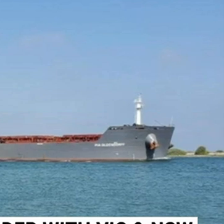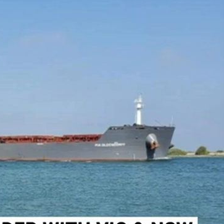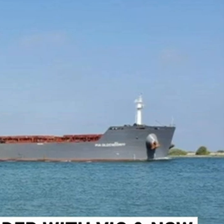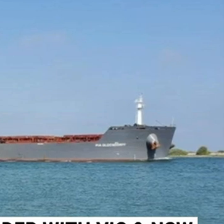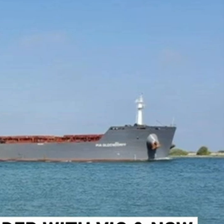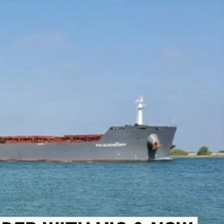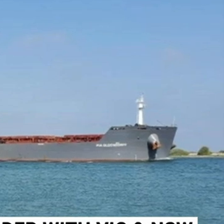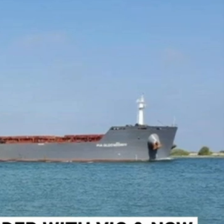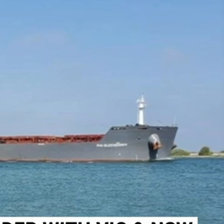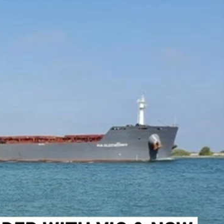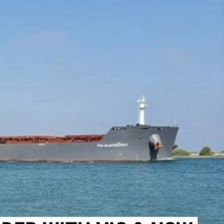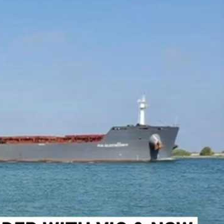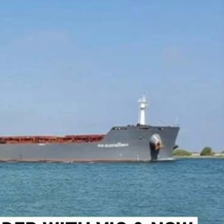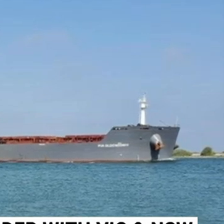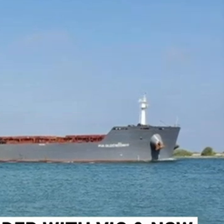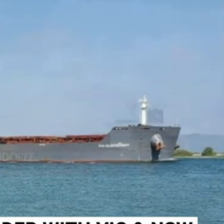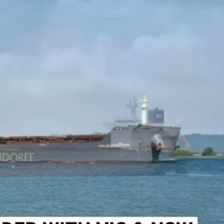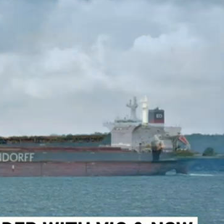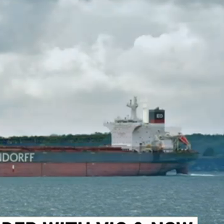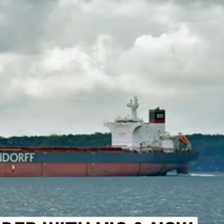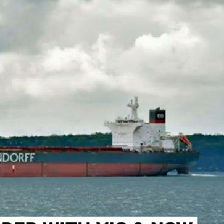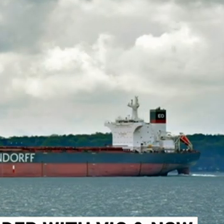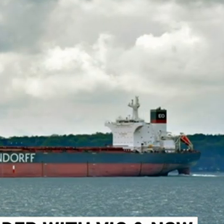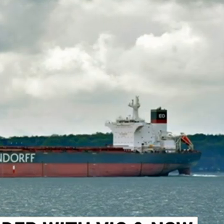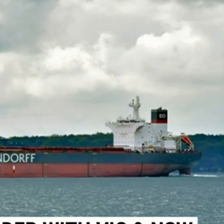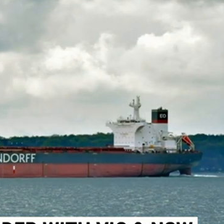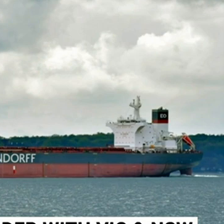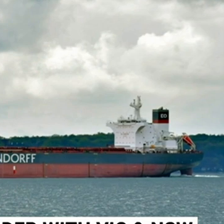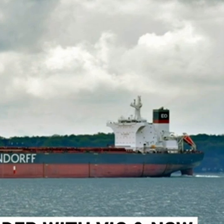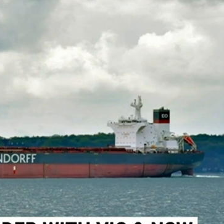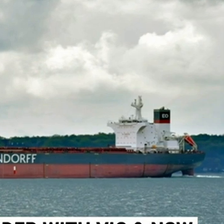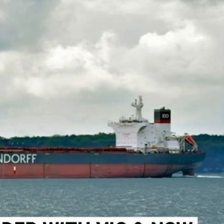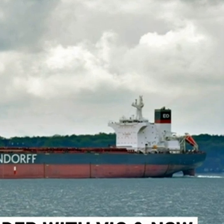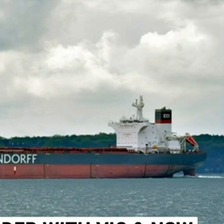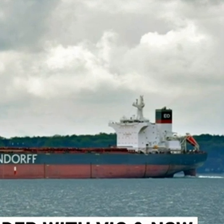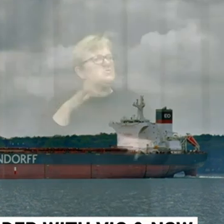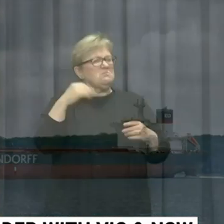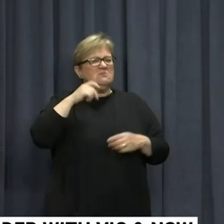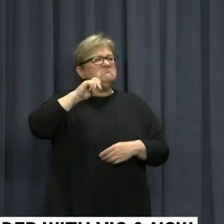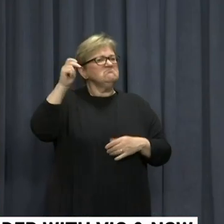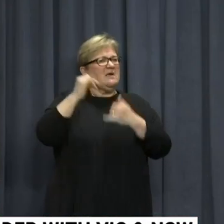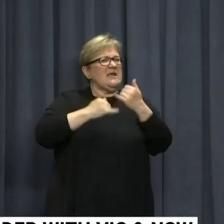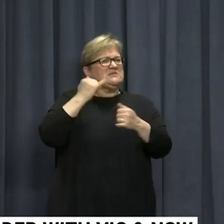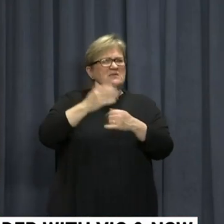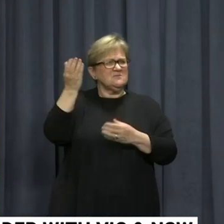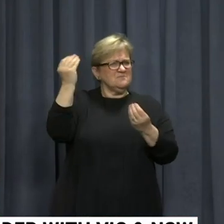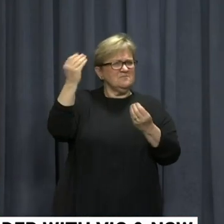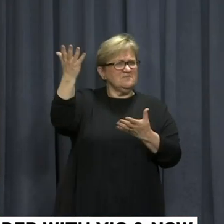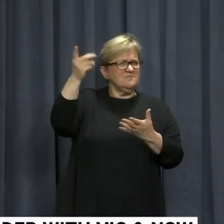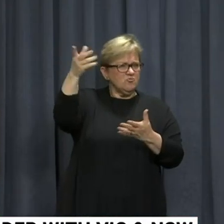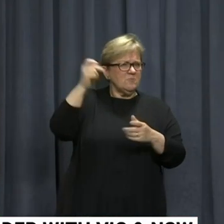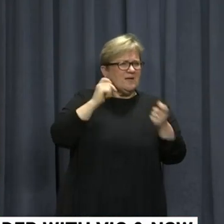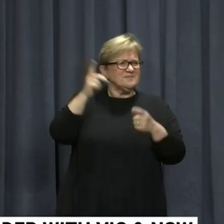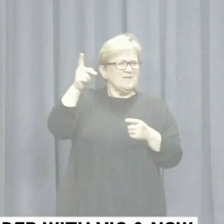has the Premier concerned overseas crews aren't being tested before ships leave port. They've got to properly test